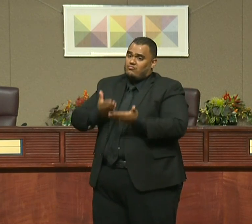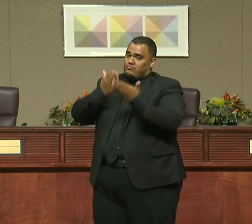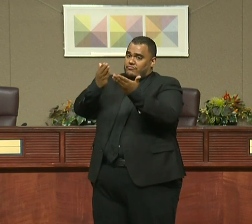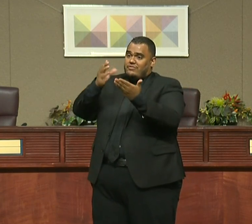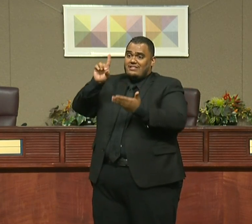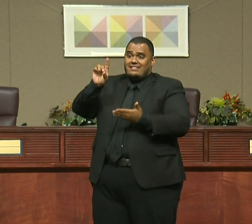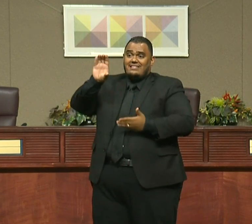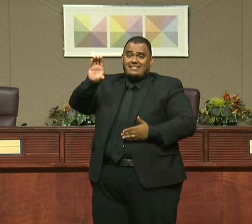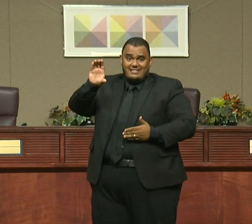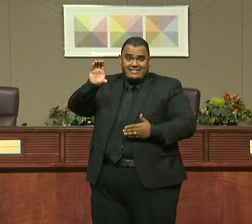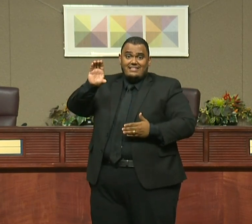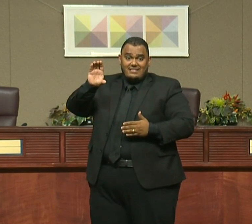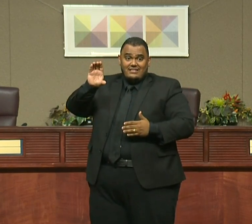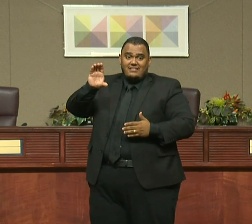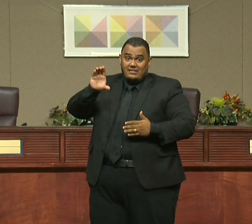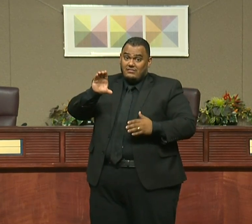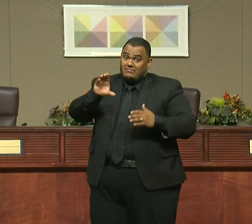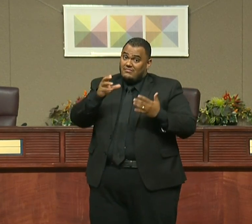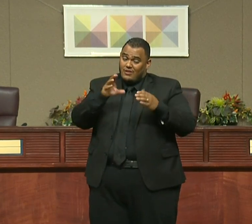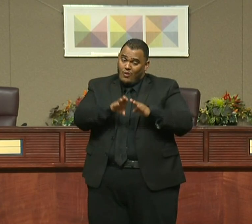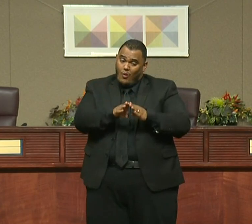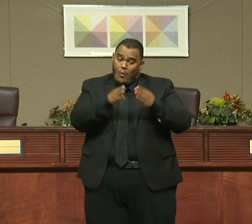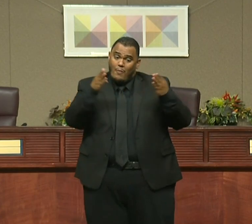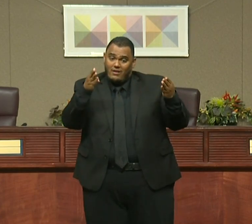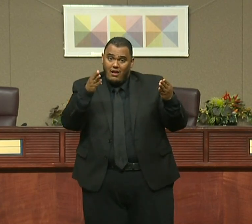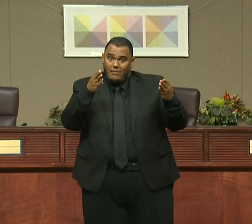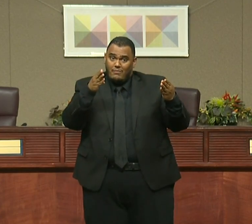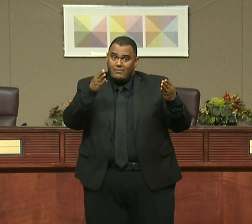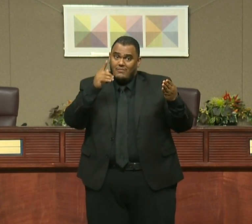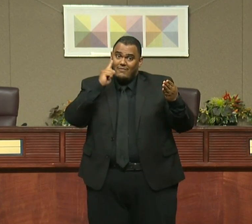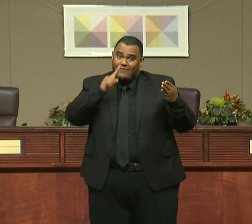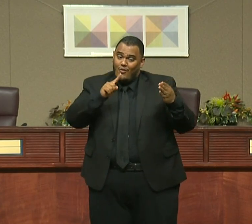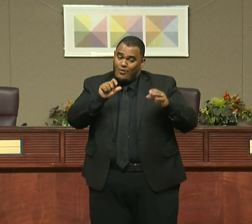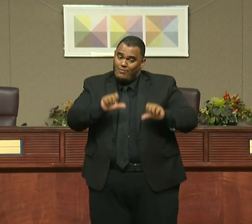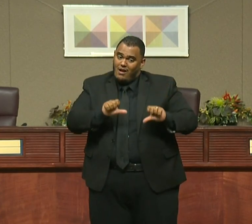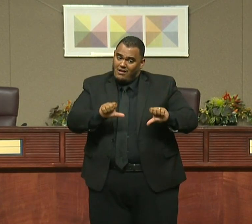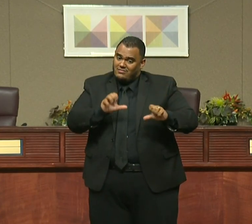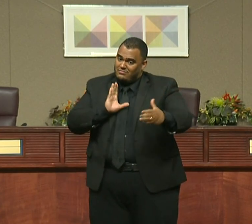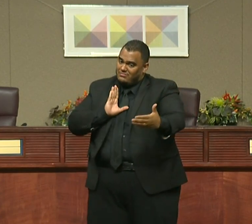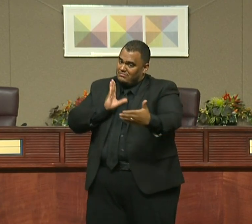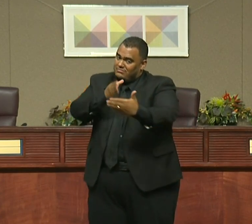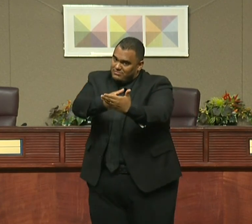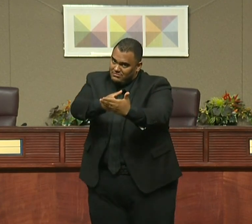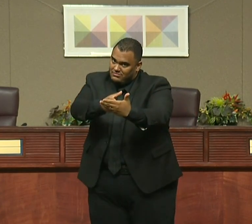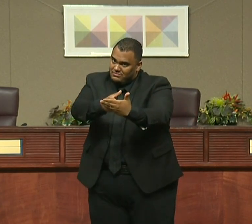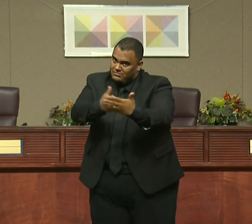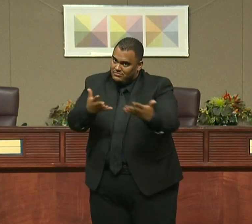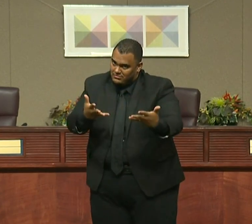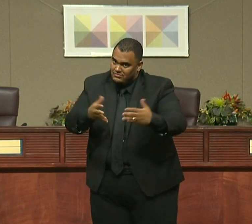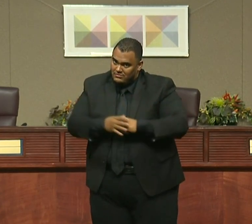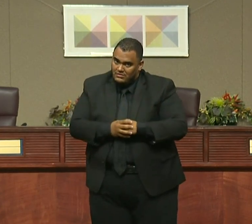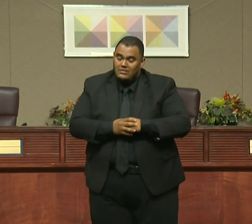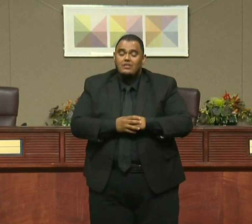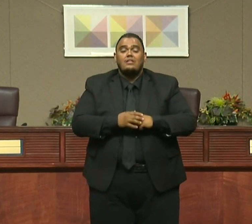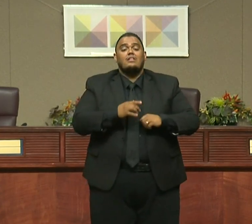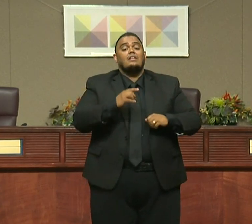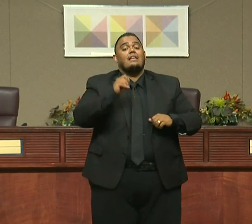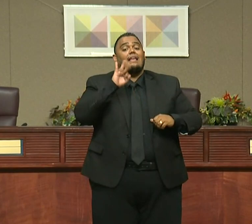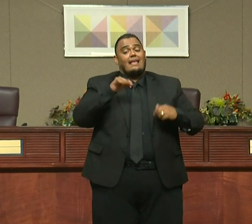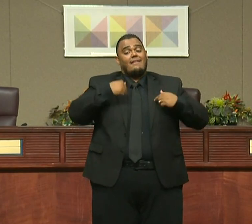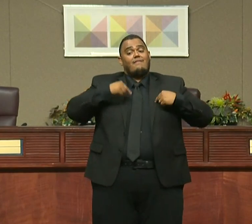litigation. And so if I were a patron and I went somewhere and the business was